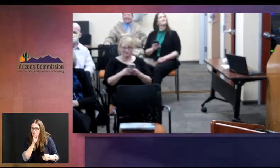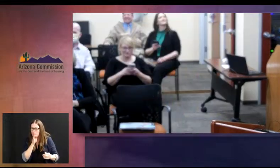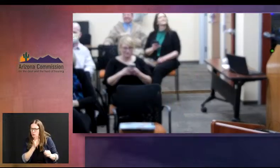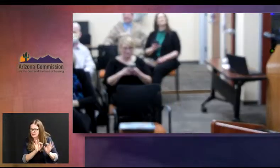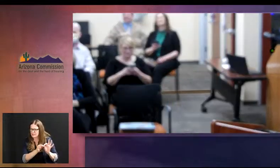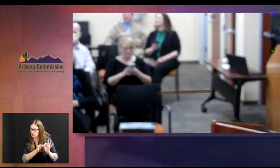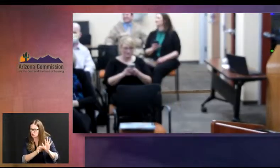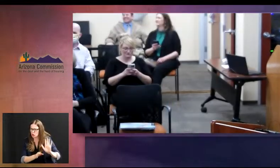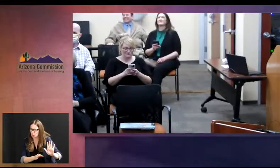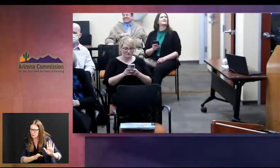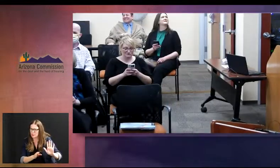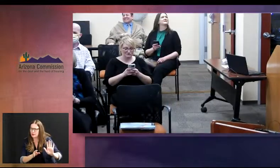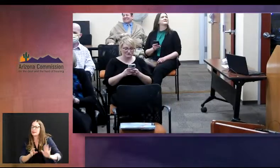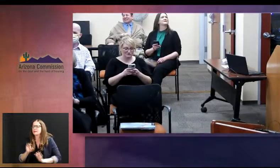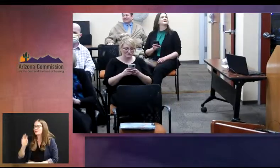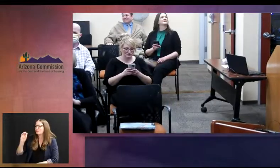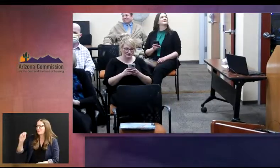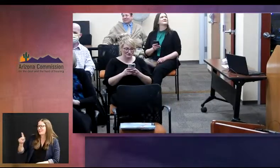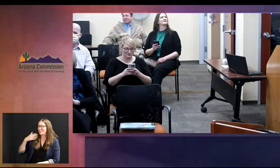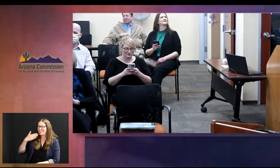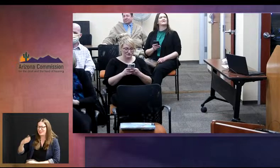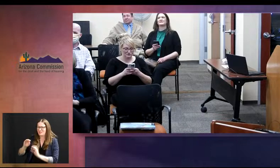Just one moment. I need my glasses.